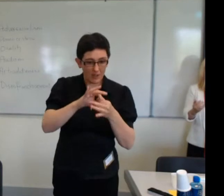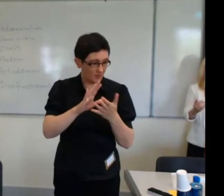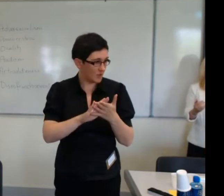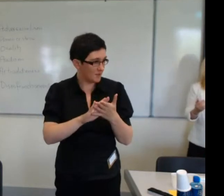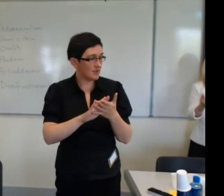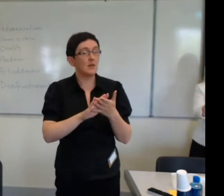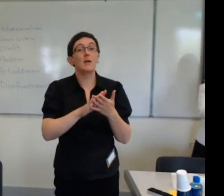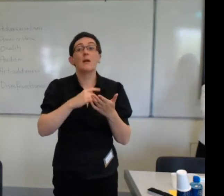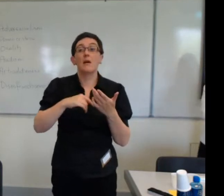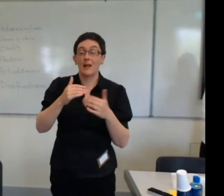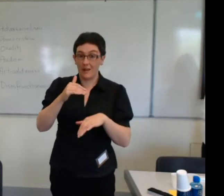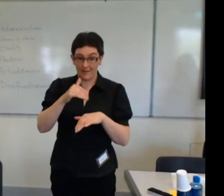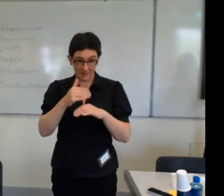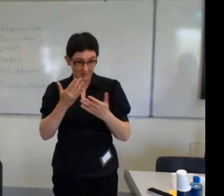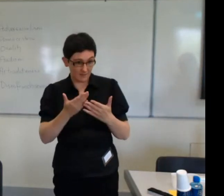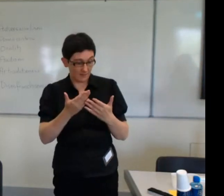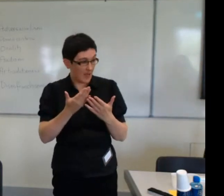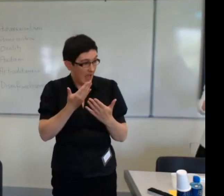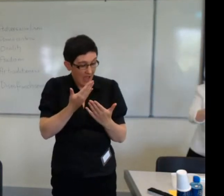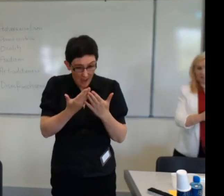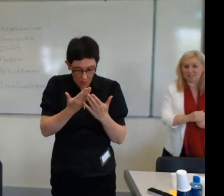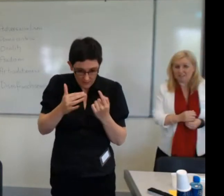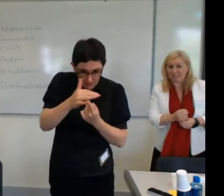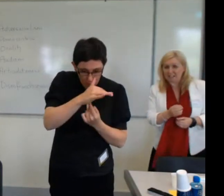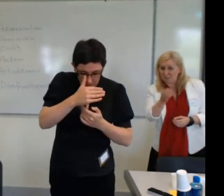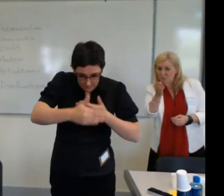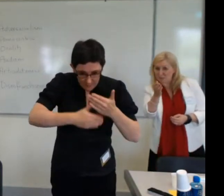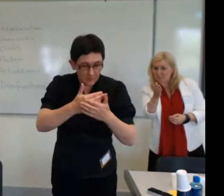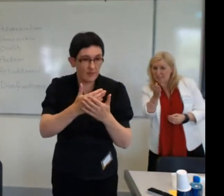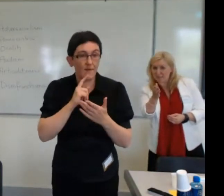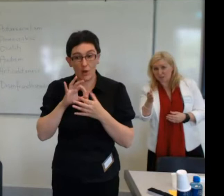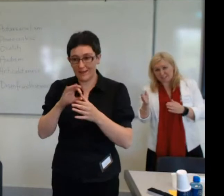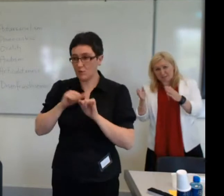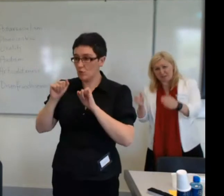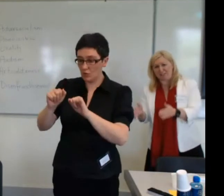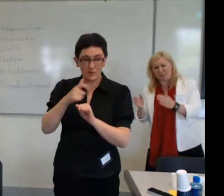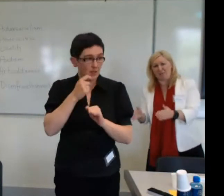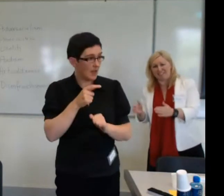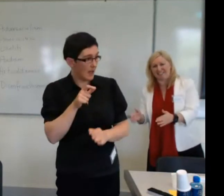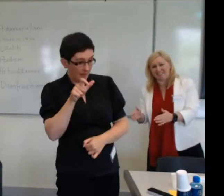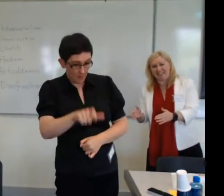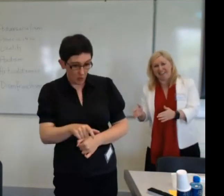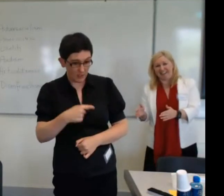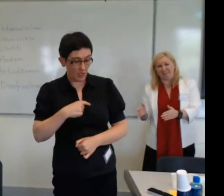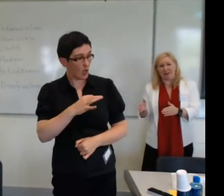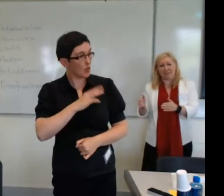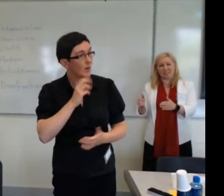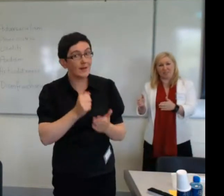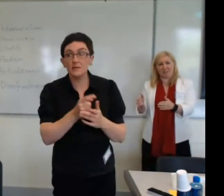unfold, and in terms of the way things unfold. And I think it linked in very nicely with what you were saying about, you know, is this person a good witness? Can we assume that they're